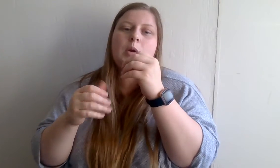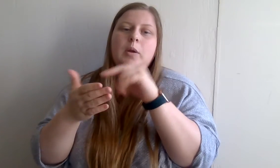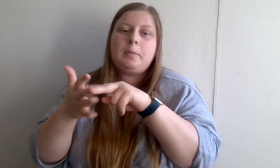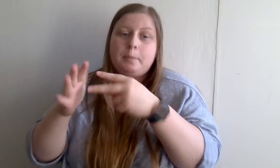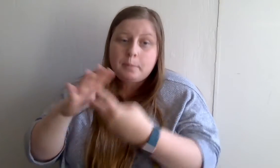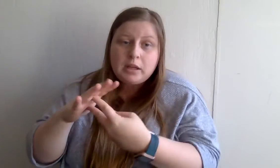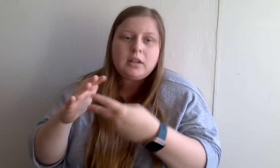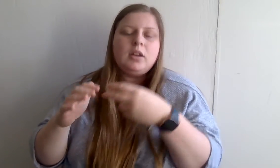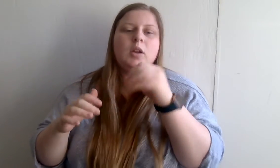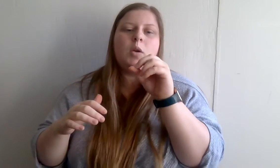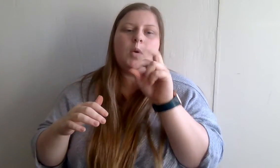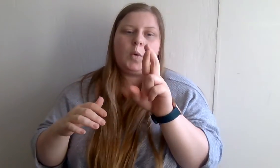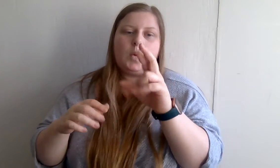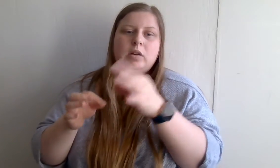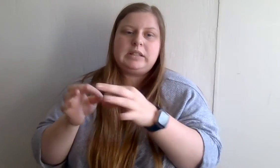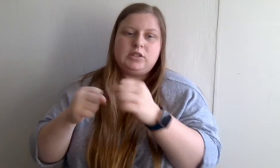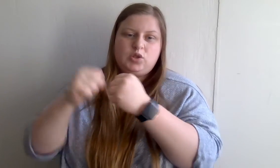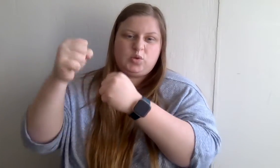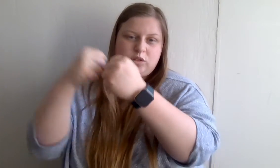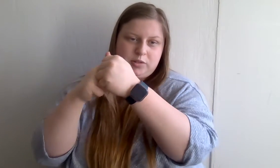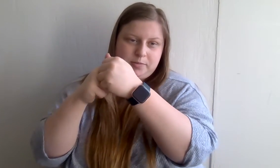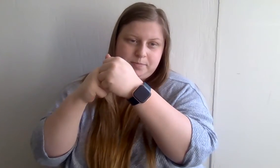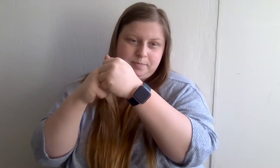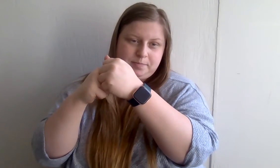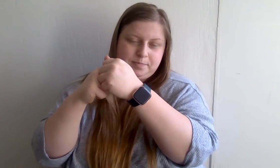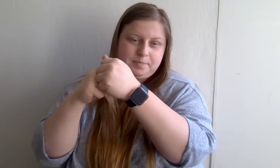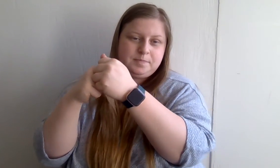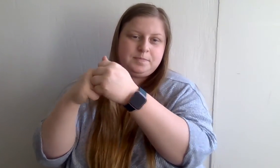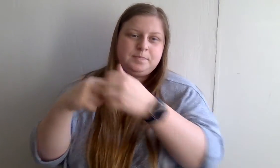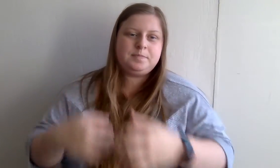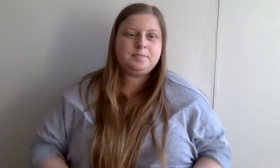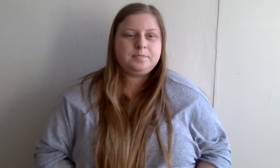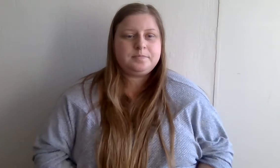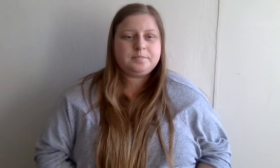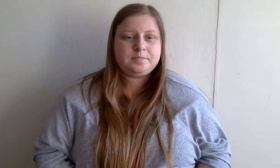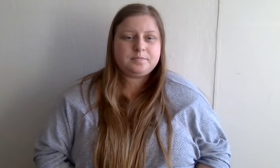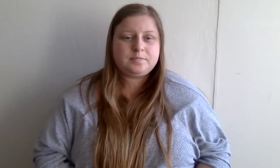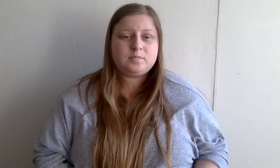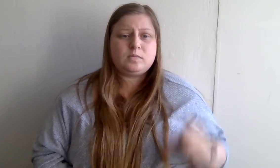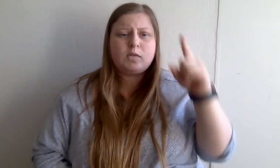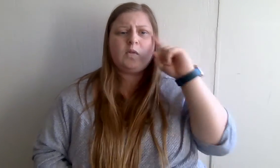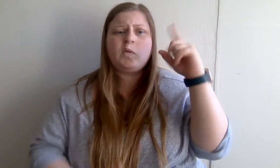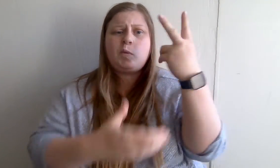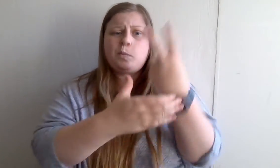because it expands by increasing the complexity of the sentence.